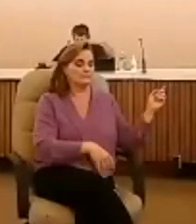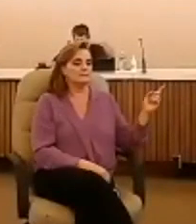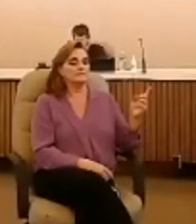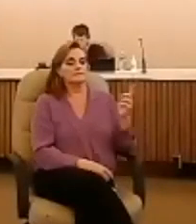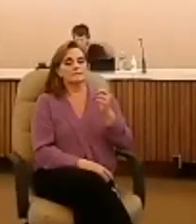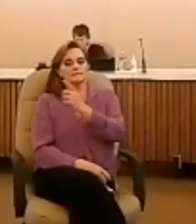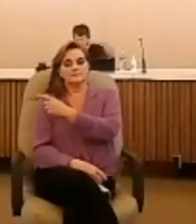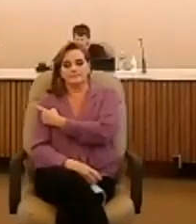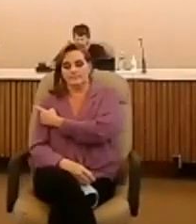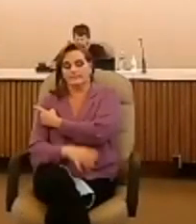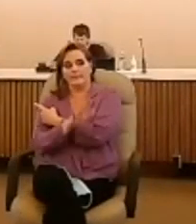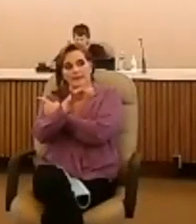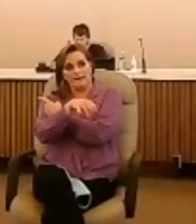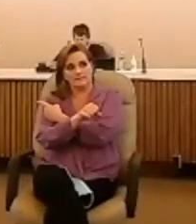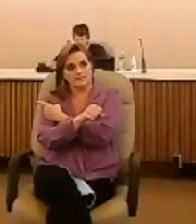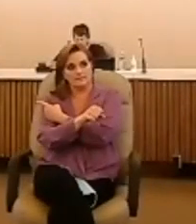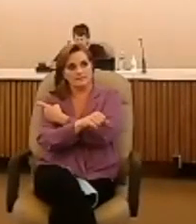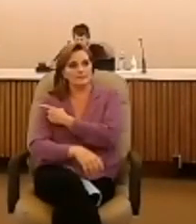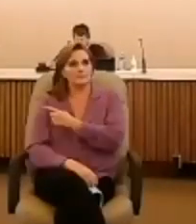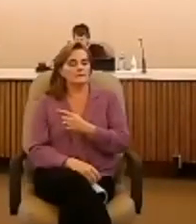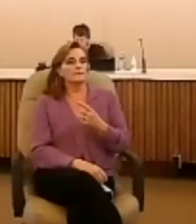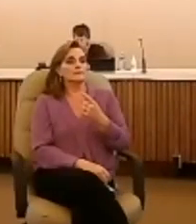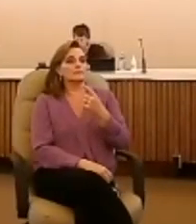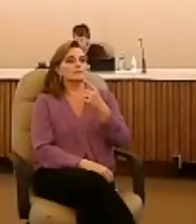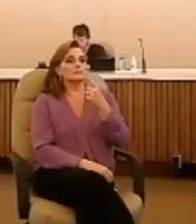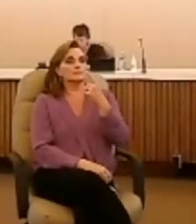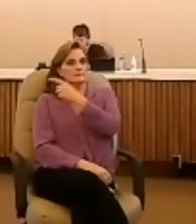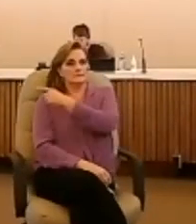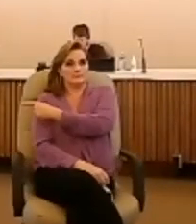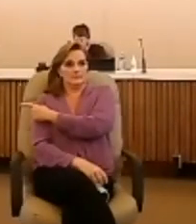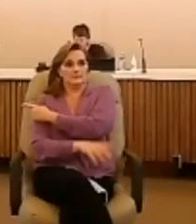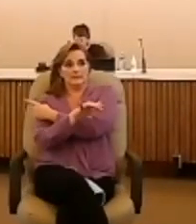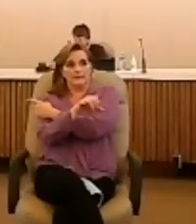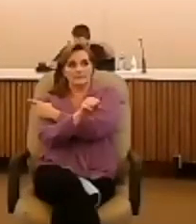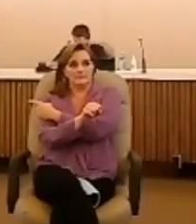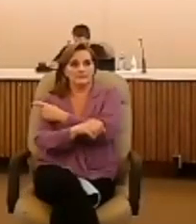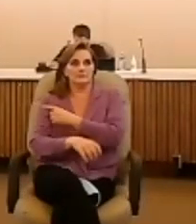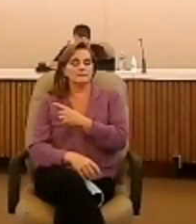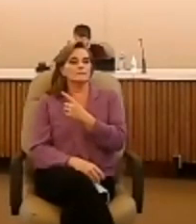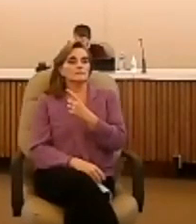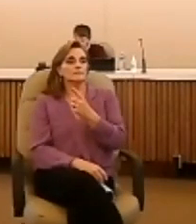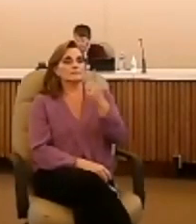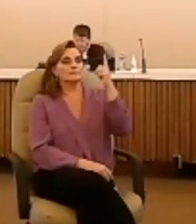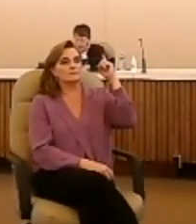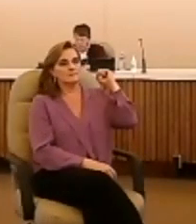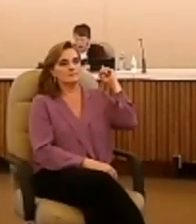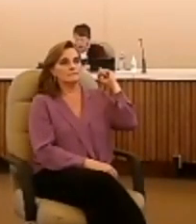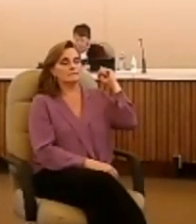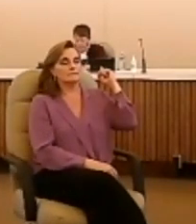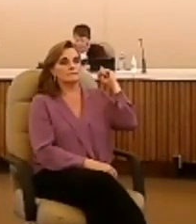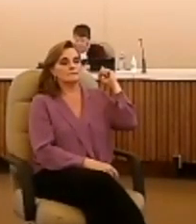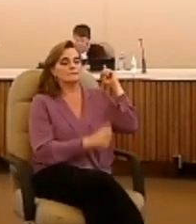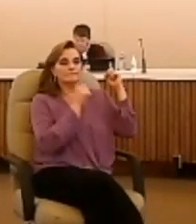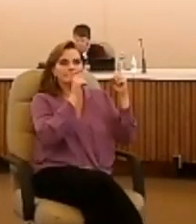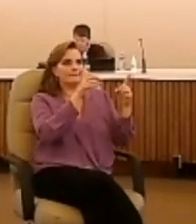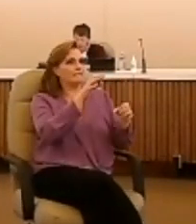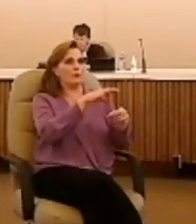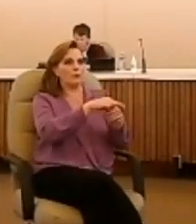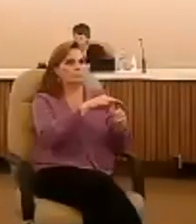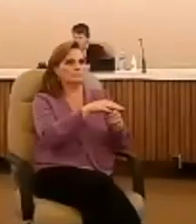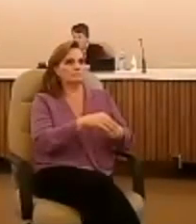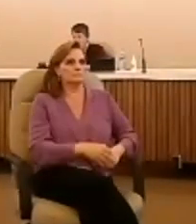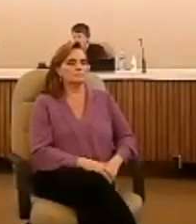Councilmember Safranek, Aye. Councilmember Bolzner, Aye. Supervisor Schultz. Jane.